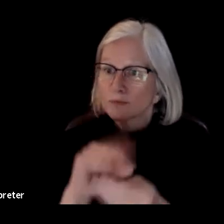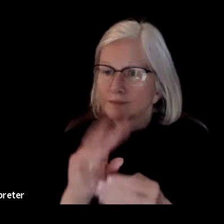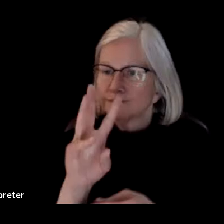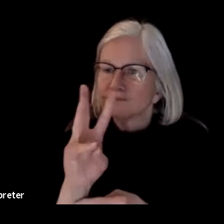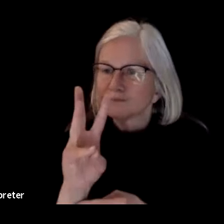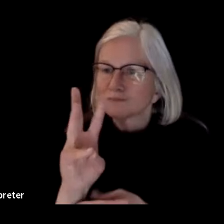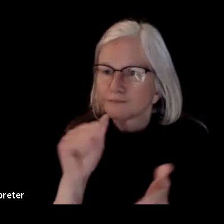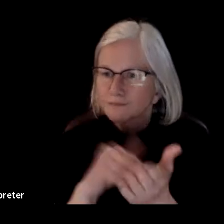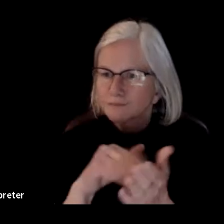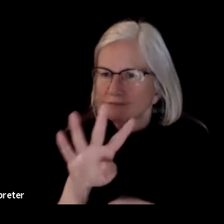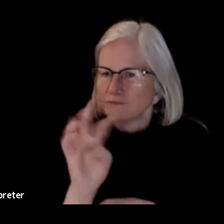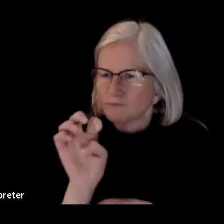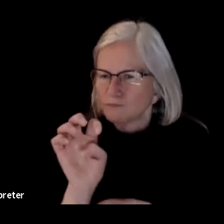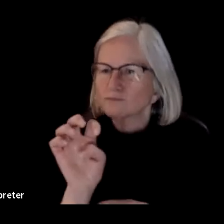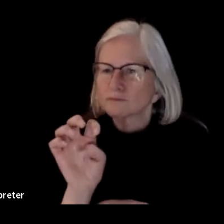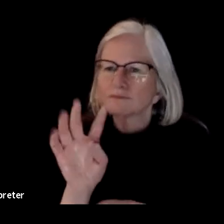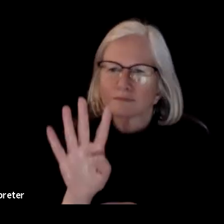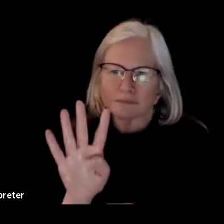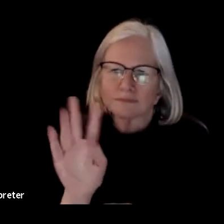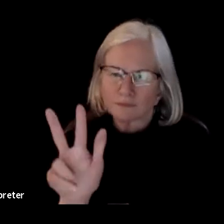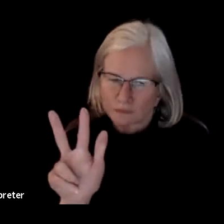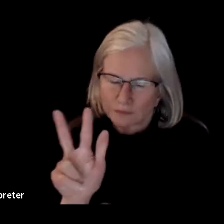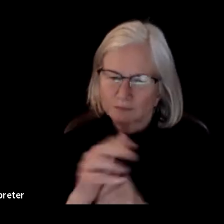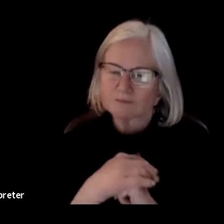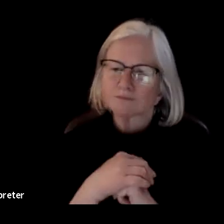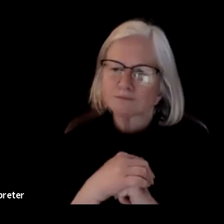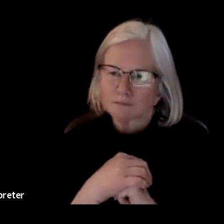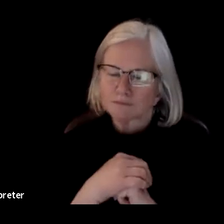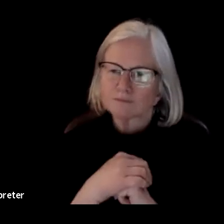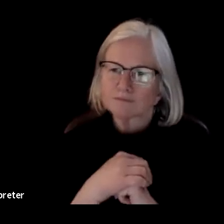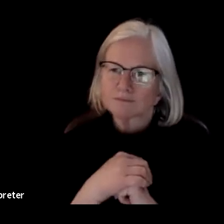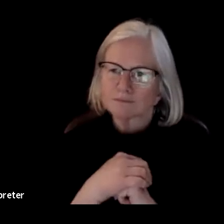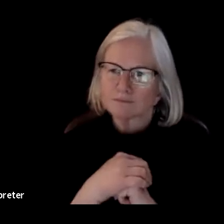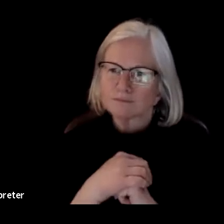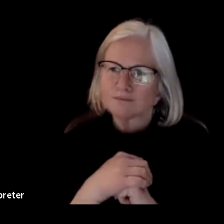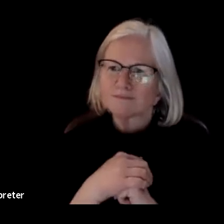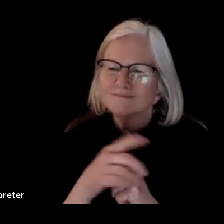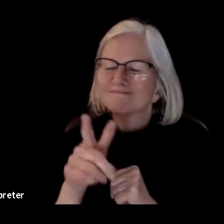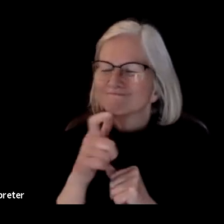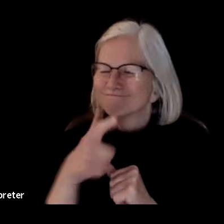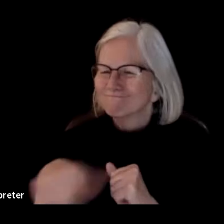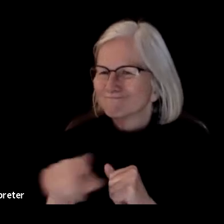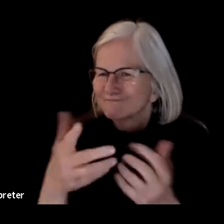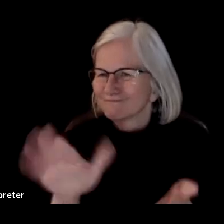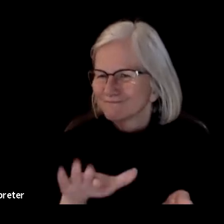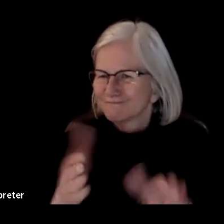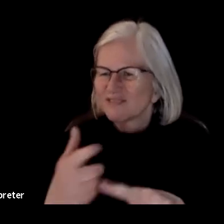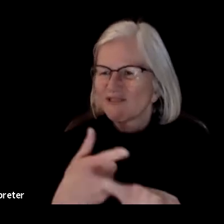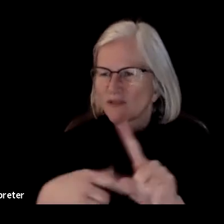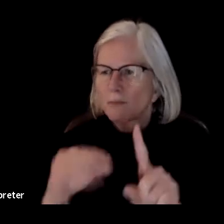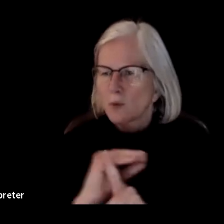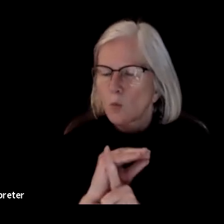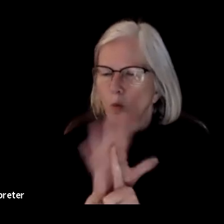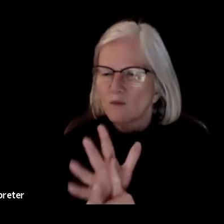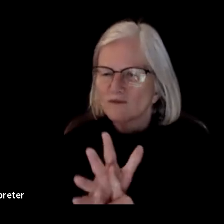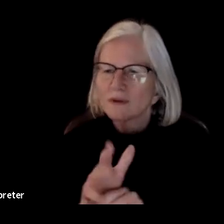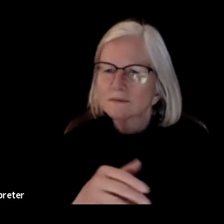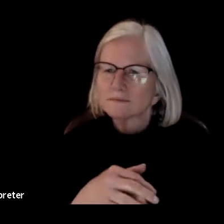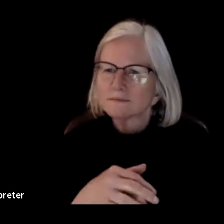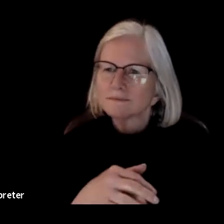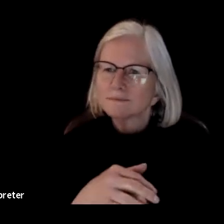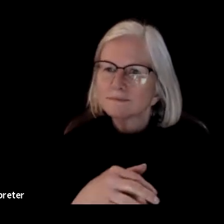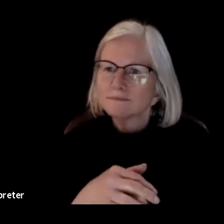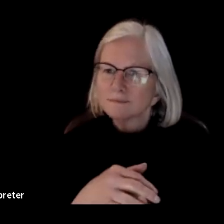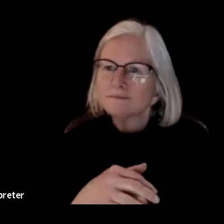6,443 of our fellow Minnesotans who've lost their lives to COVID-19. There are currently 292 people in the hospital